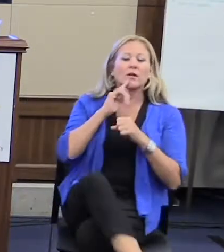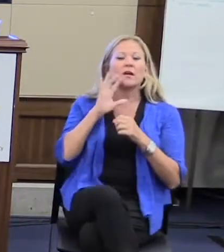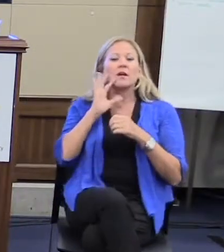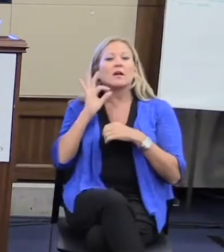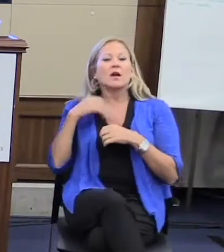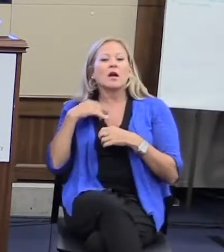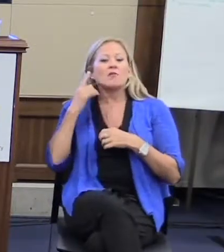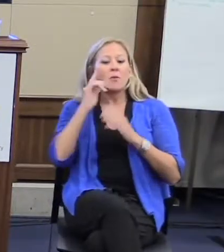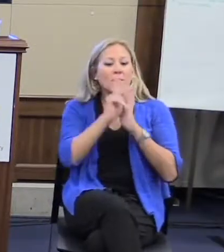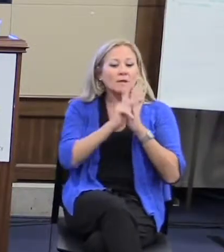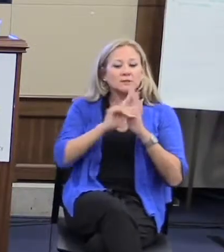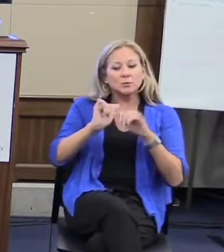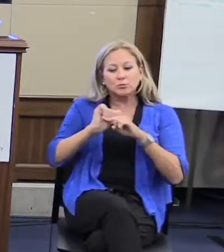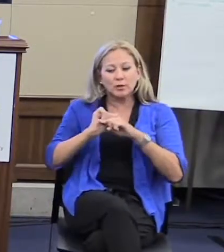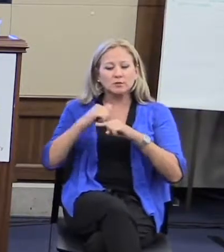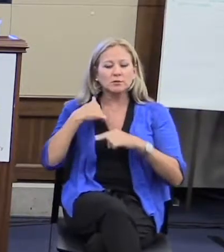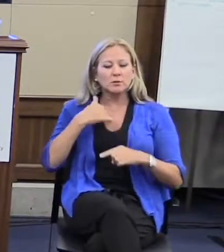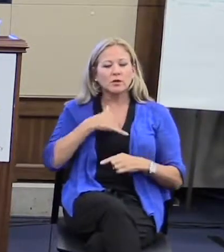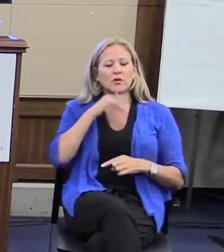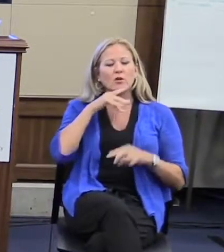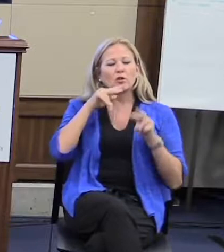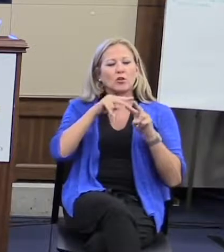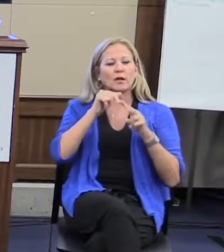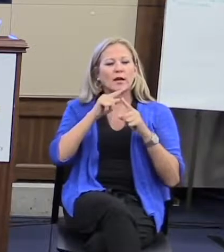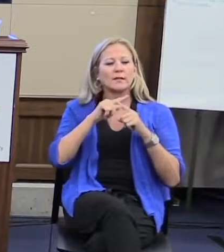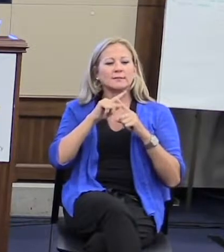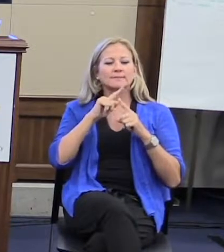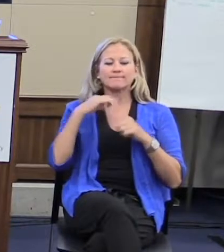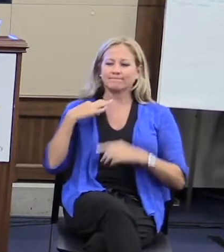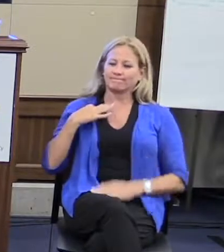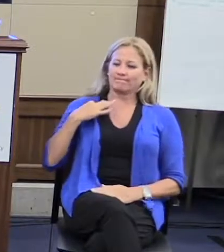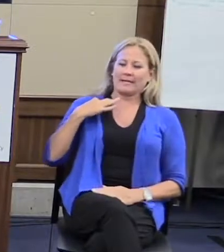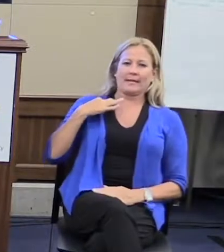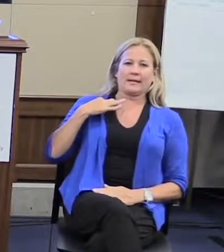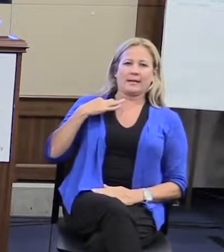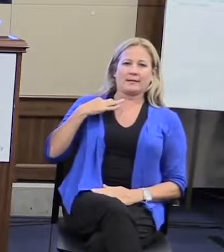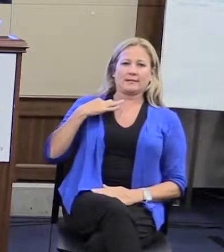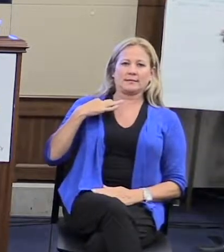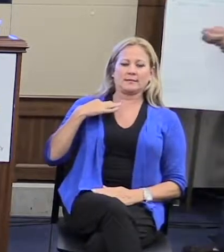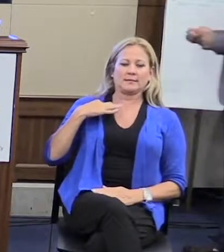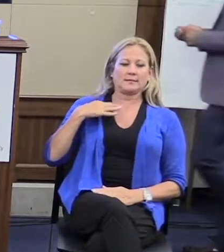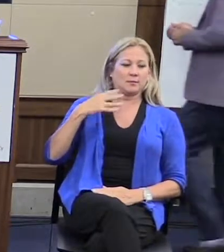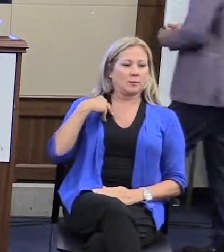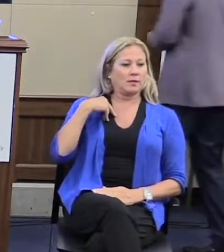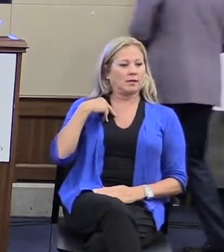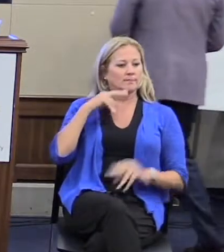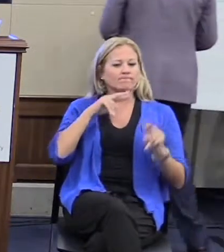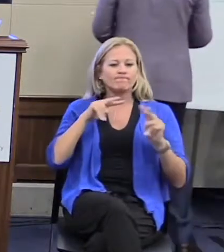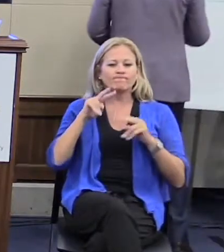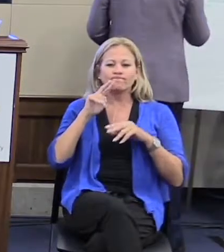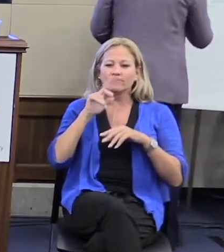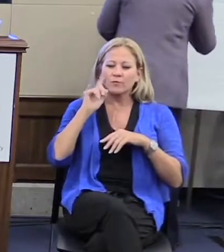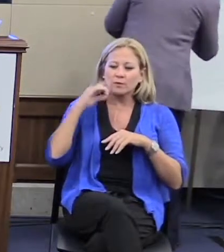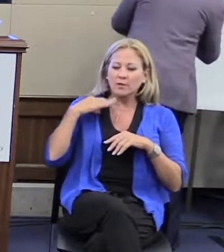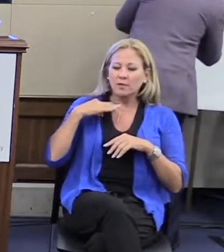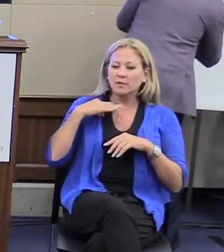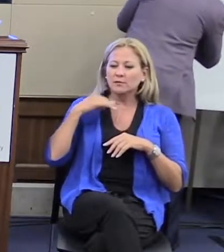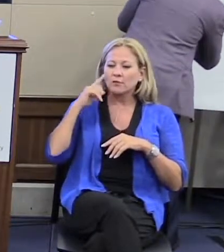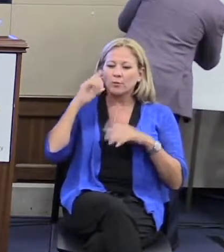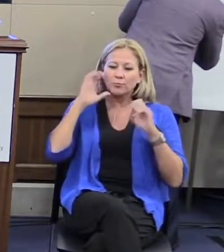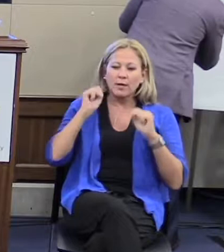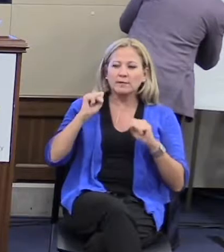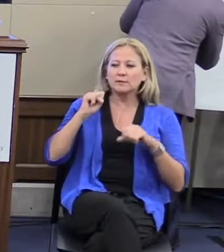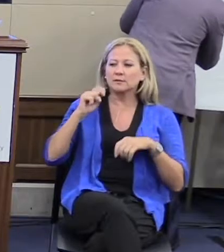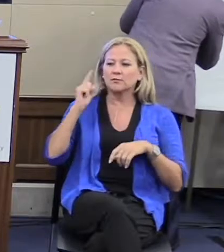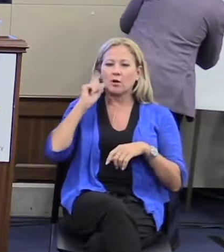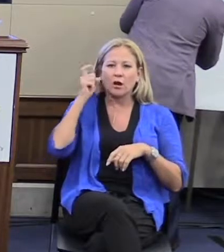practices, we are looking at specifically candidates. We look at candidates for president, candidates for governor, candidates for Senate. The reason